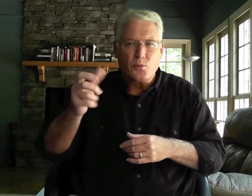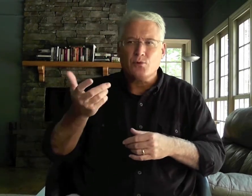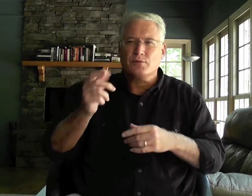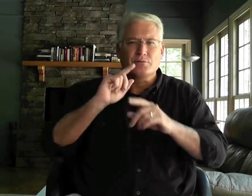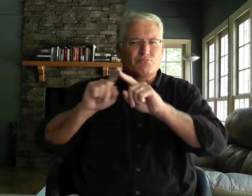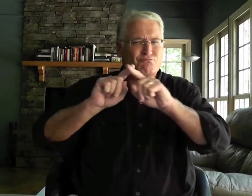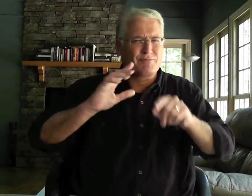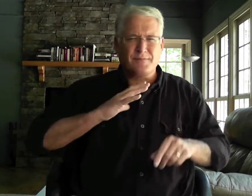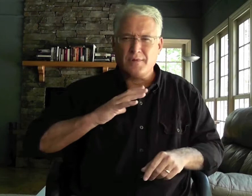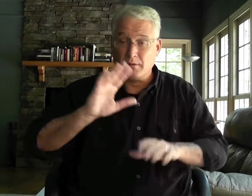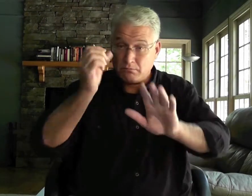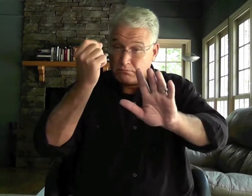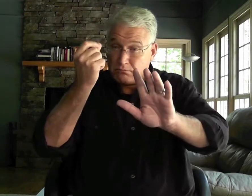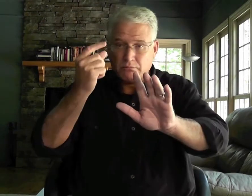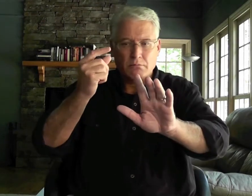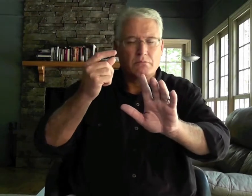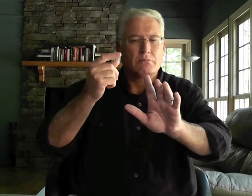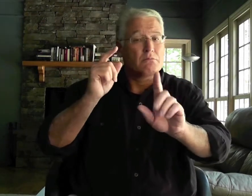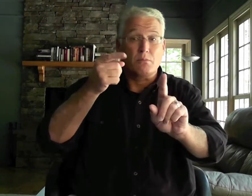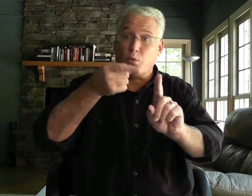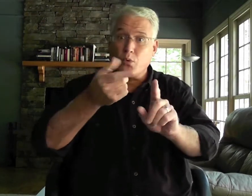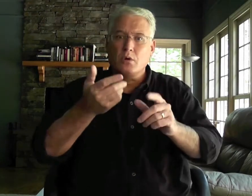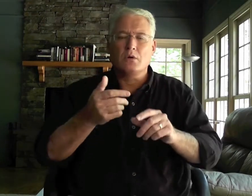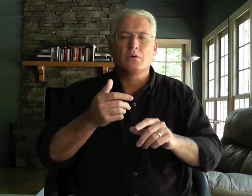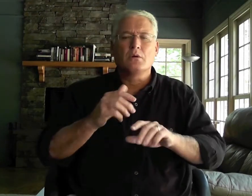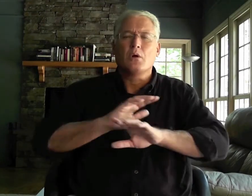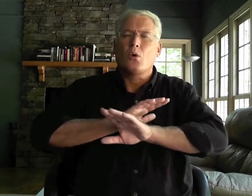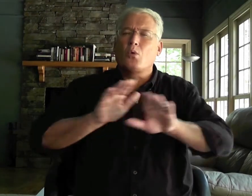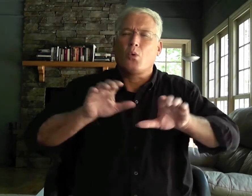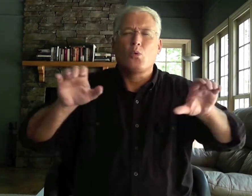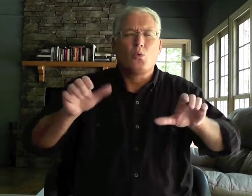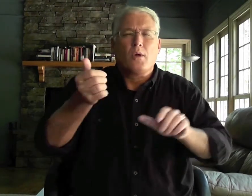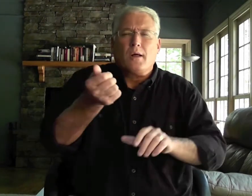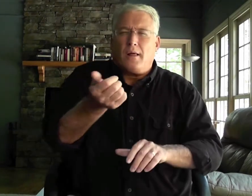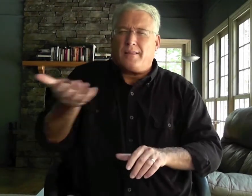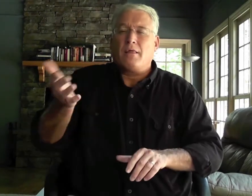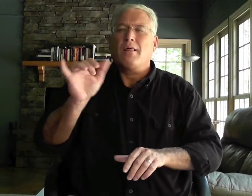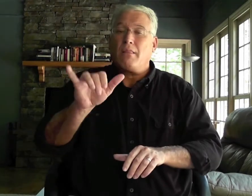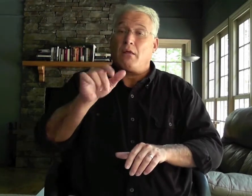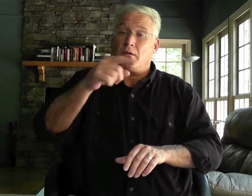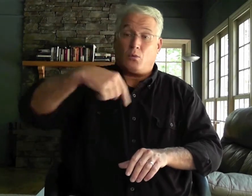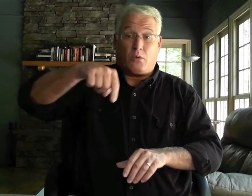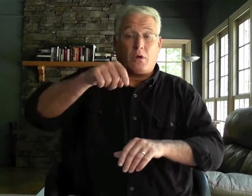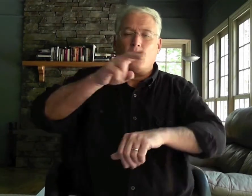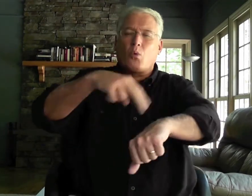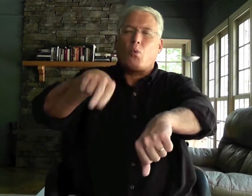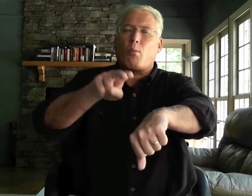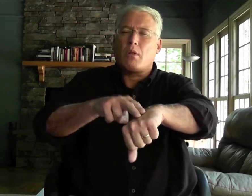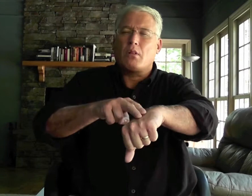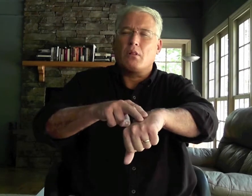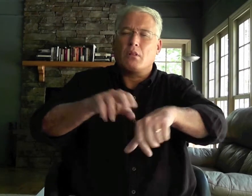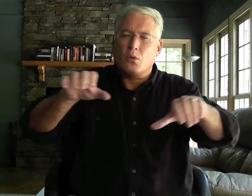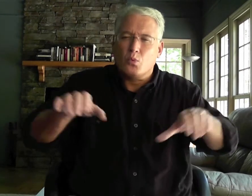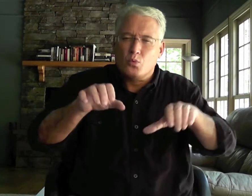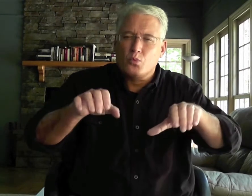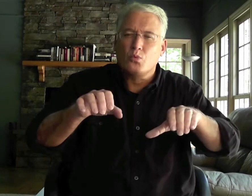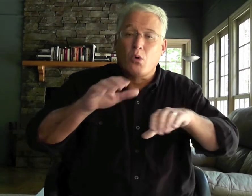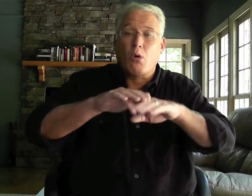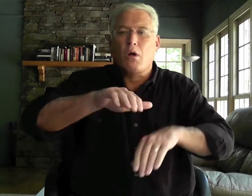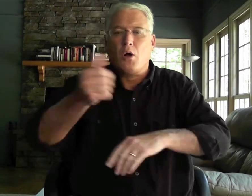or you don't play sports. And you understand that, the point is, whatever you do, you don't